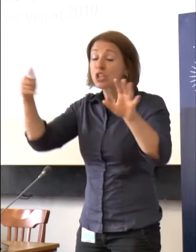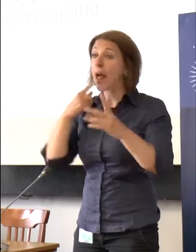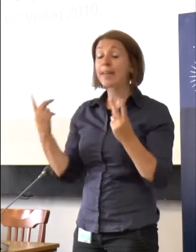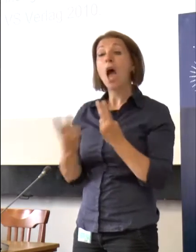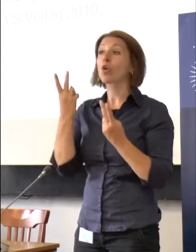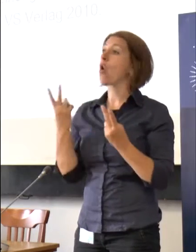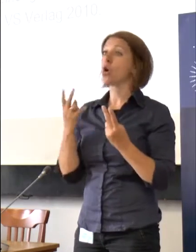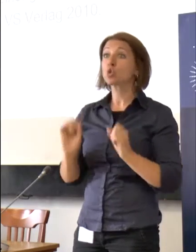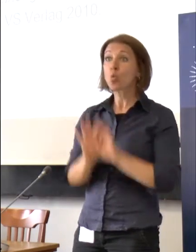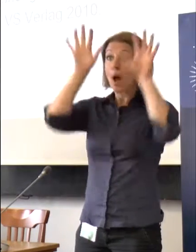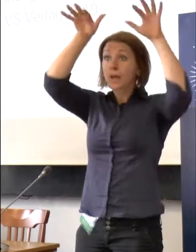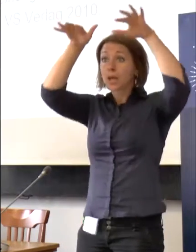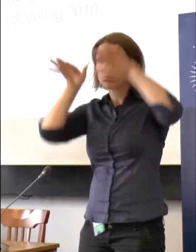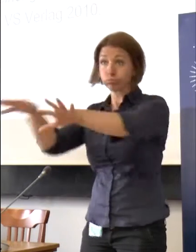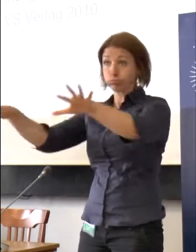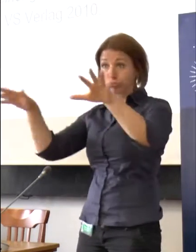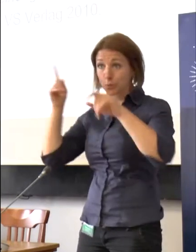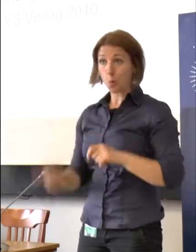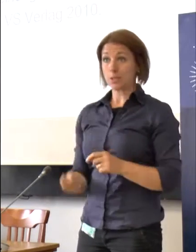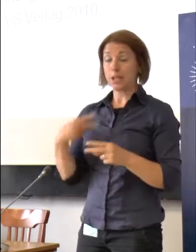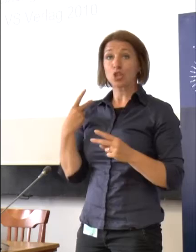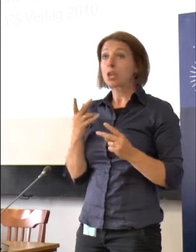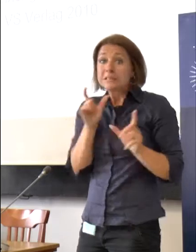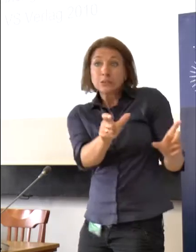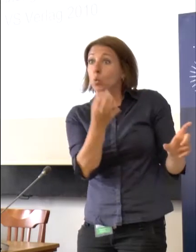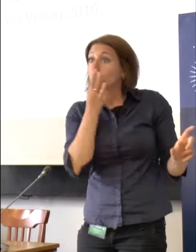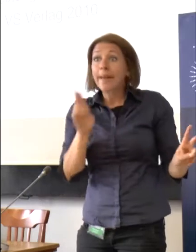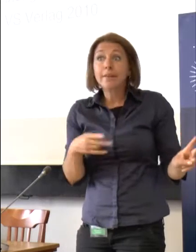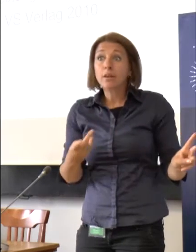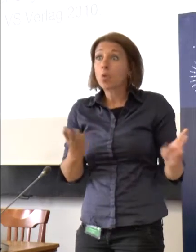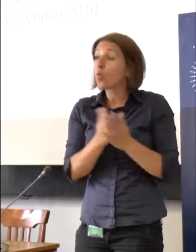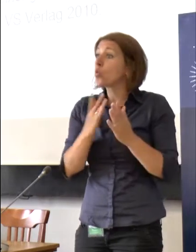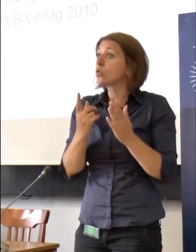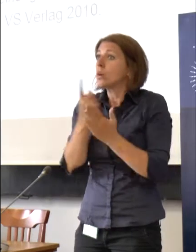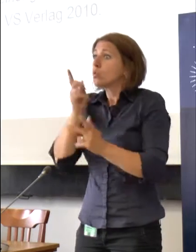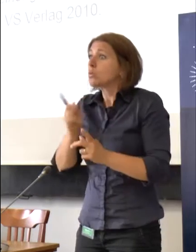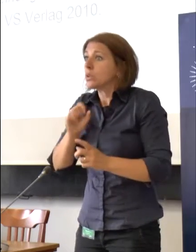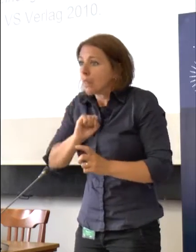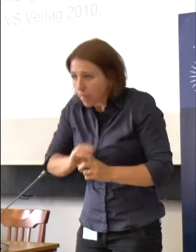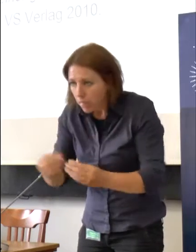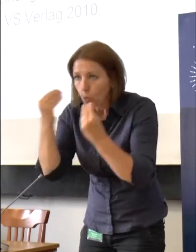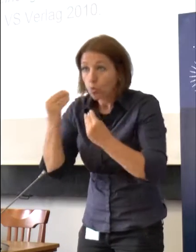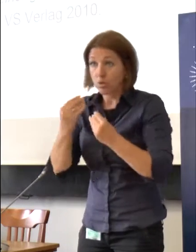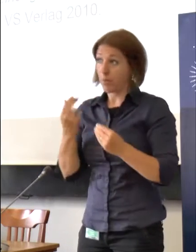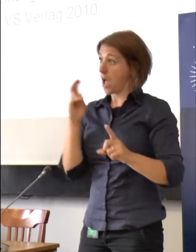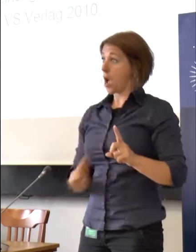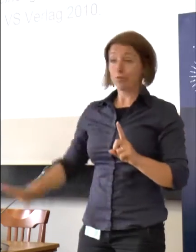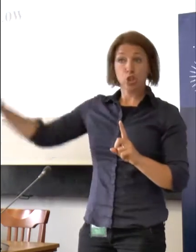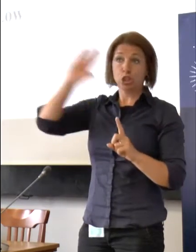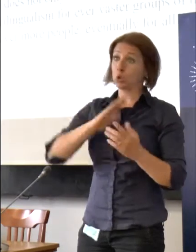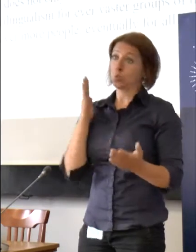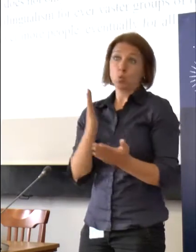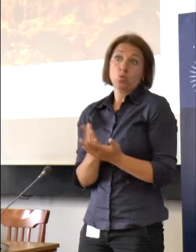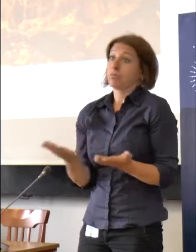unstoppable, and everybody, the young generations in Europe learn English, and there is no need to do more publicity for this. But this is